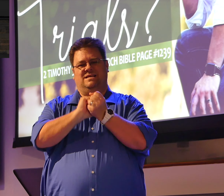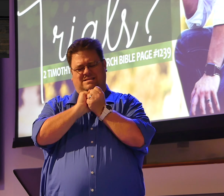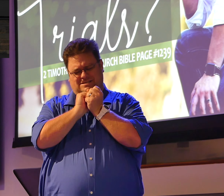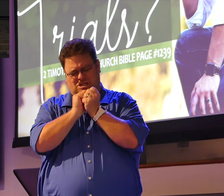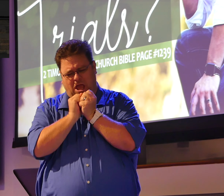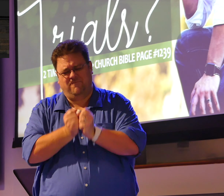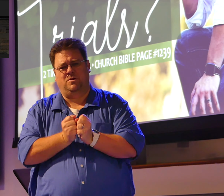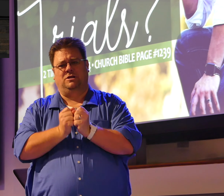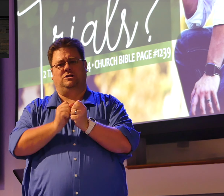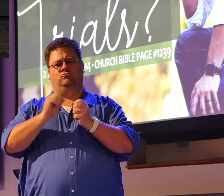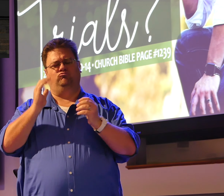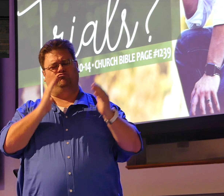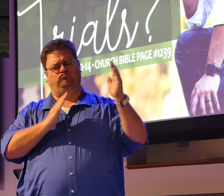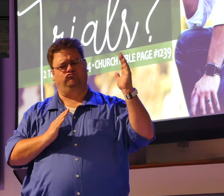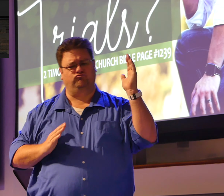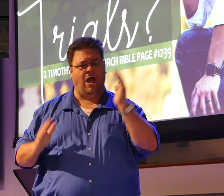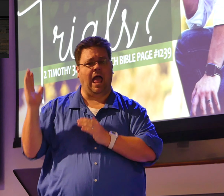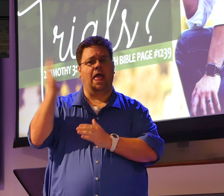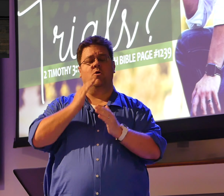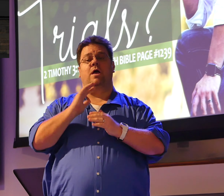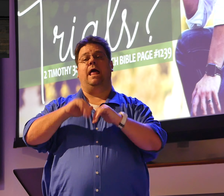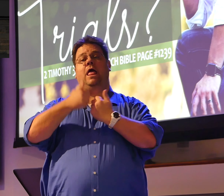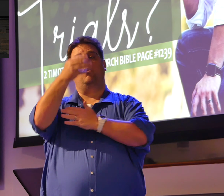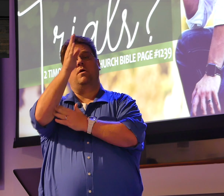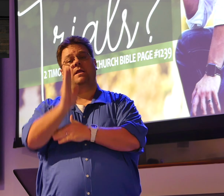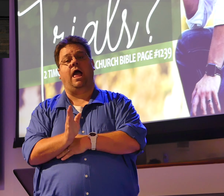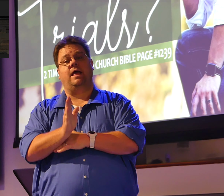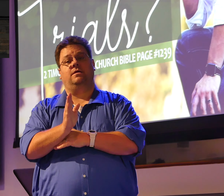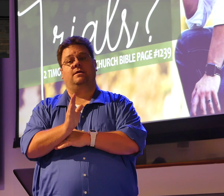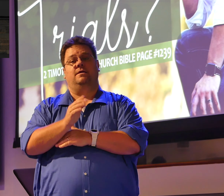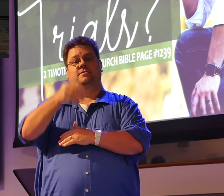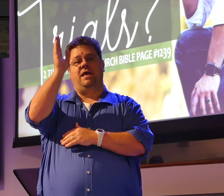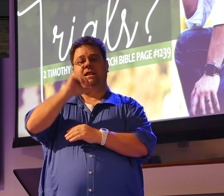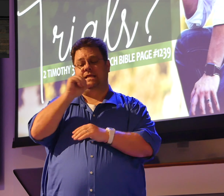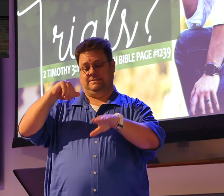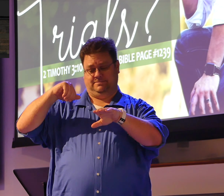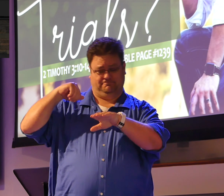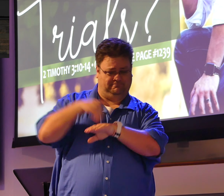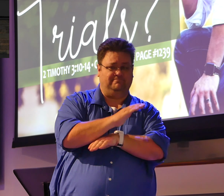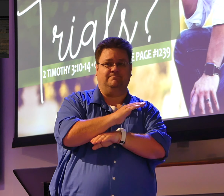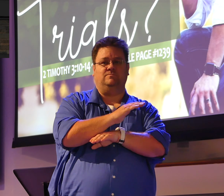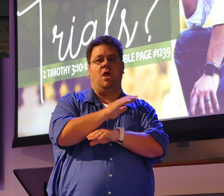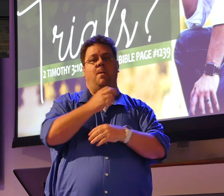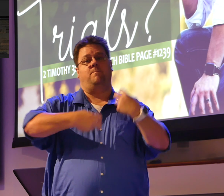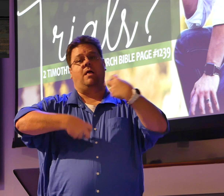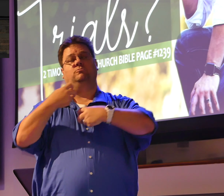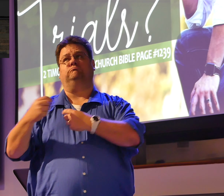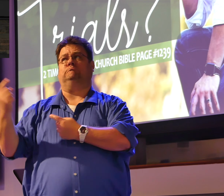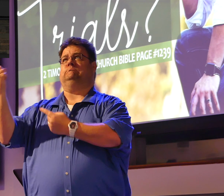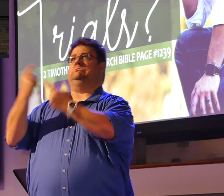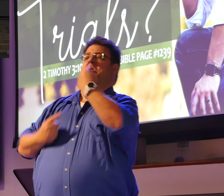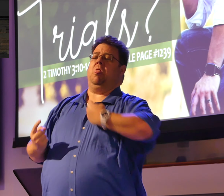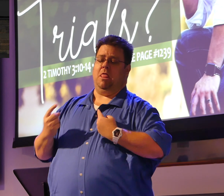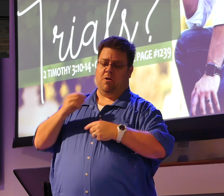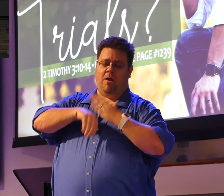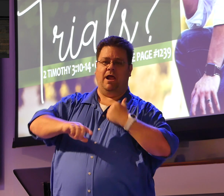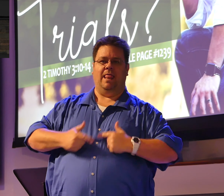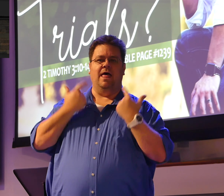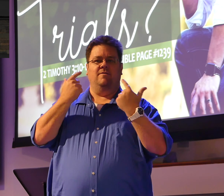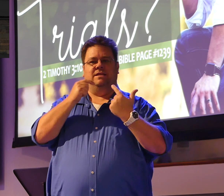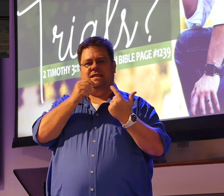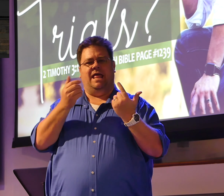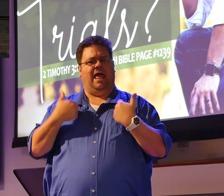about suffering and trials and how that God doesn't send problems